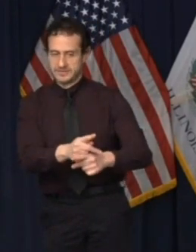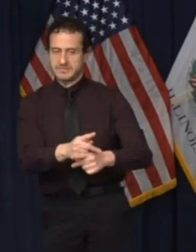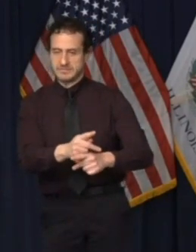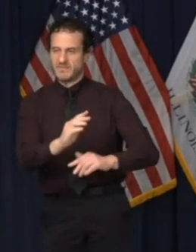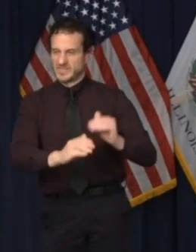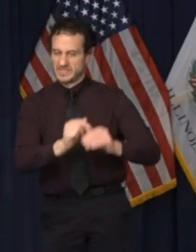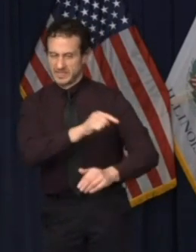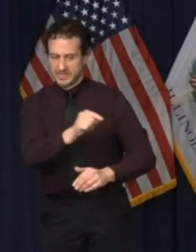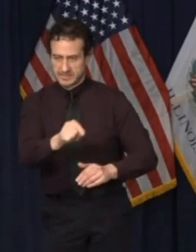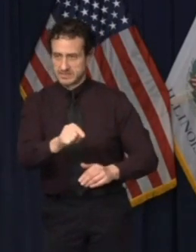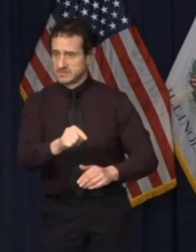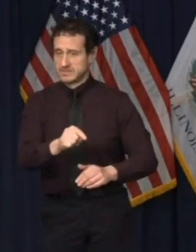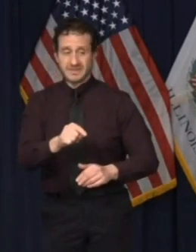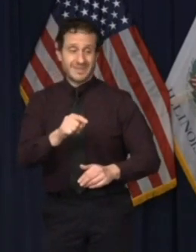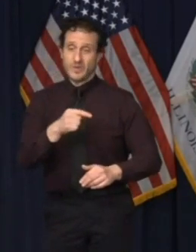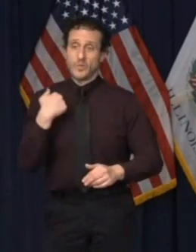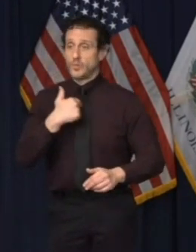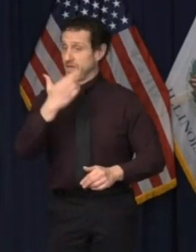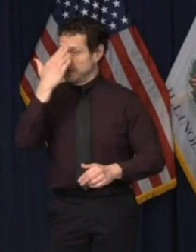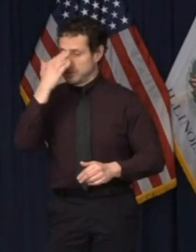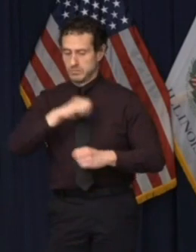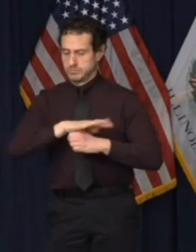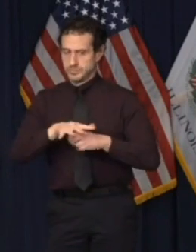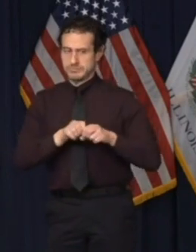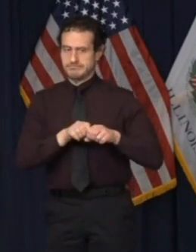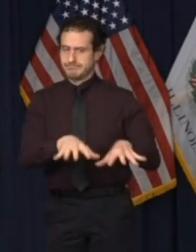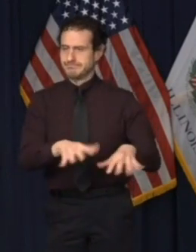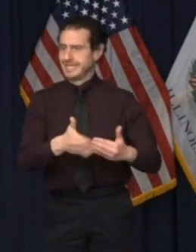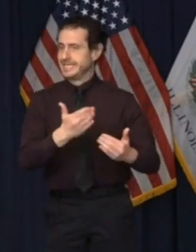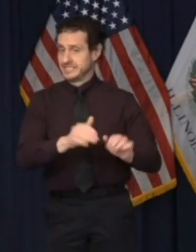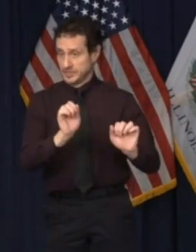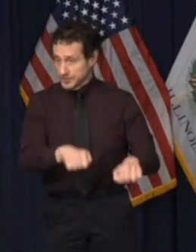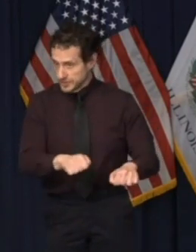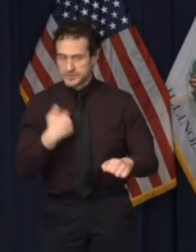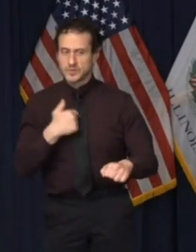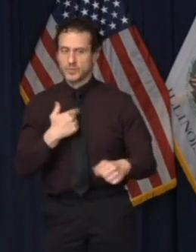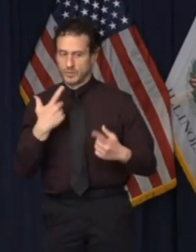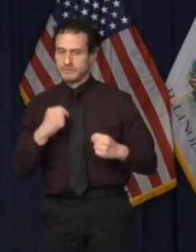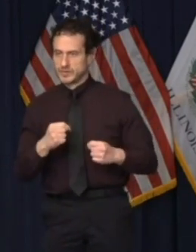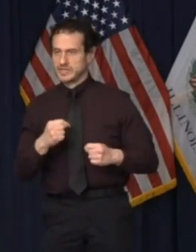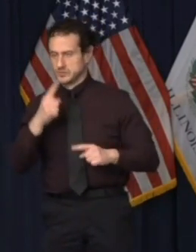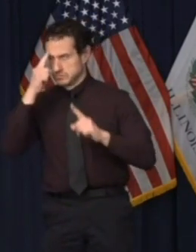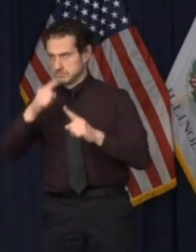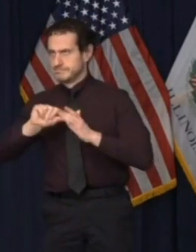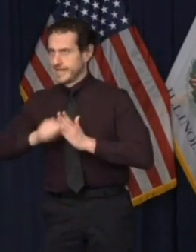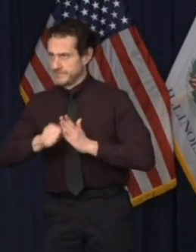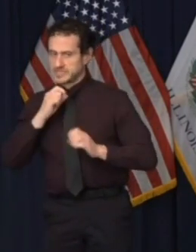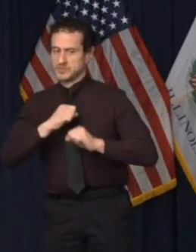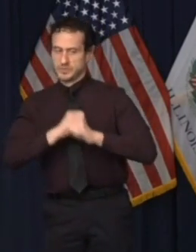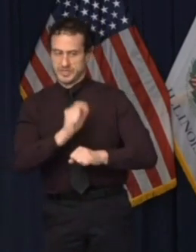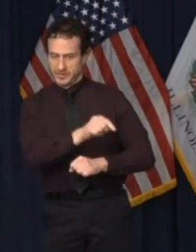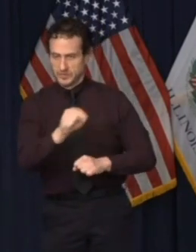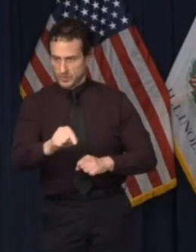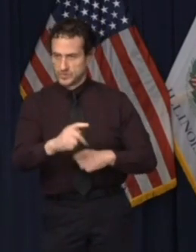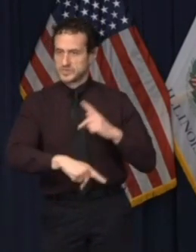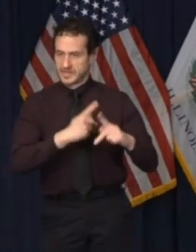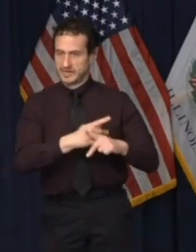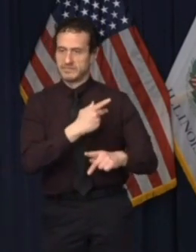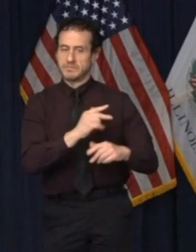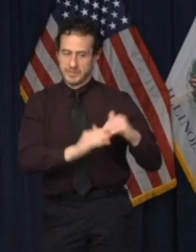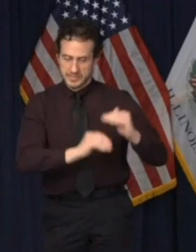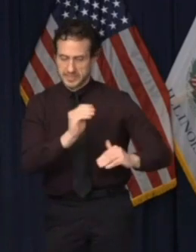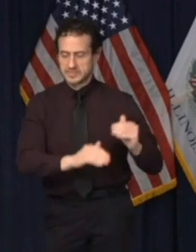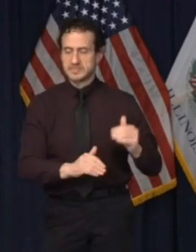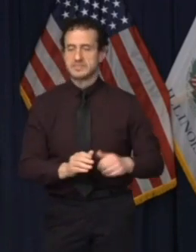priority since the earliest days of our state's COVID-19 response. On February 28th, in my